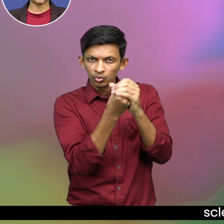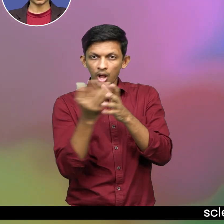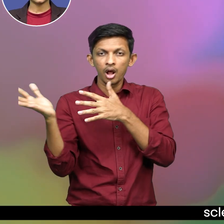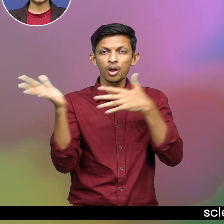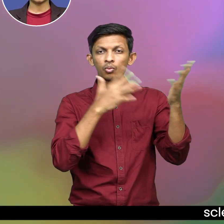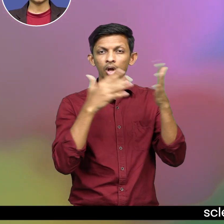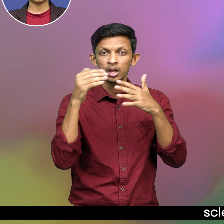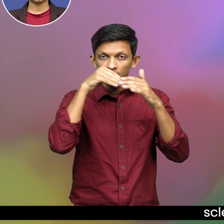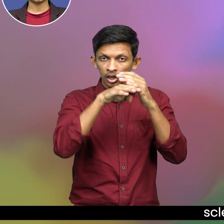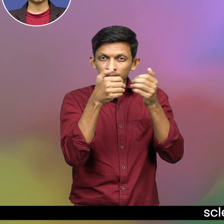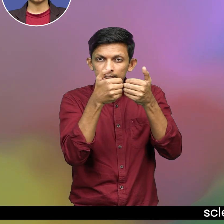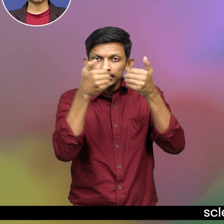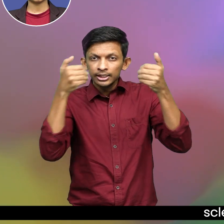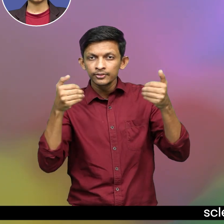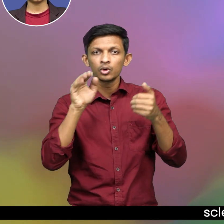scalenchyma.